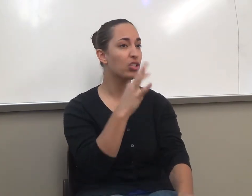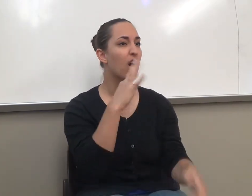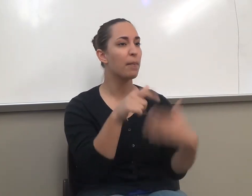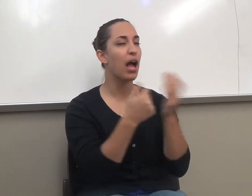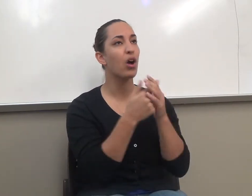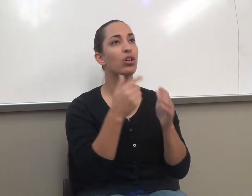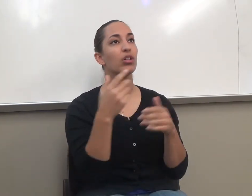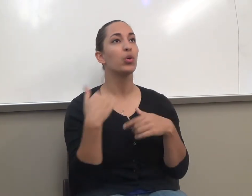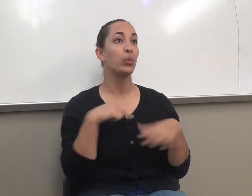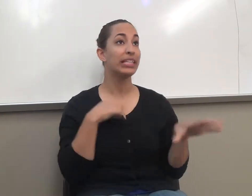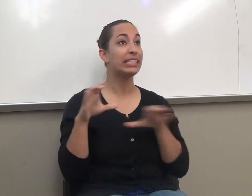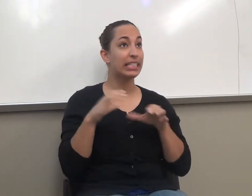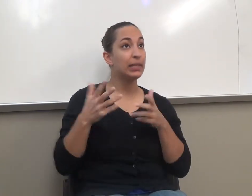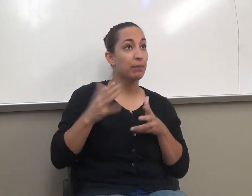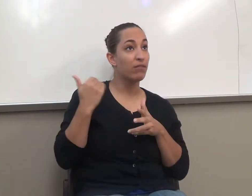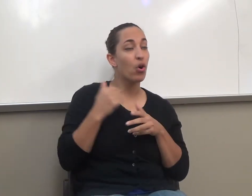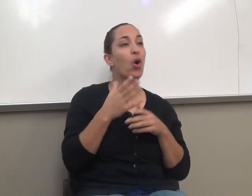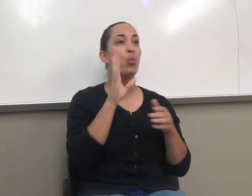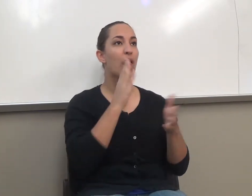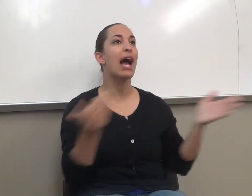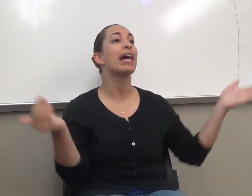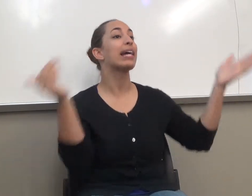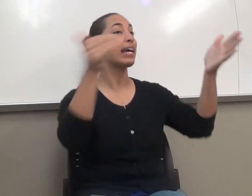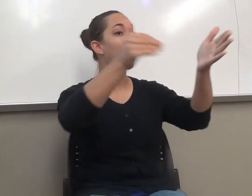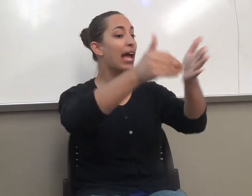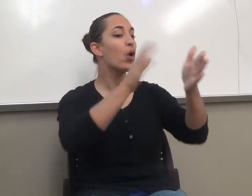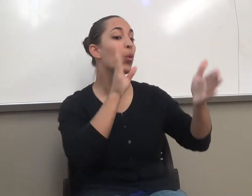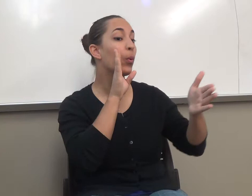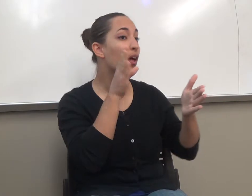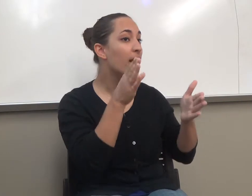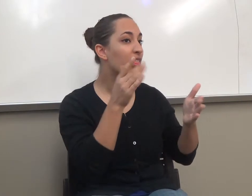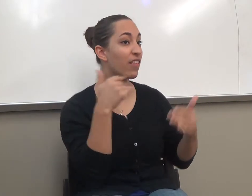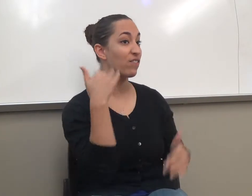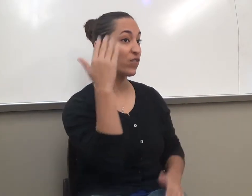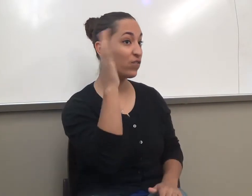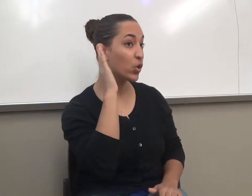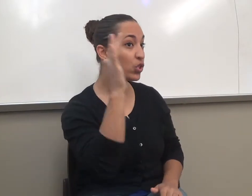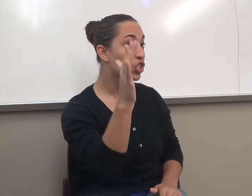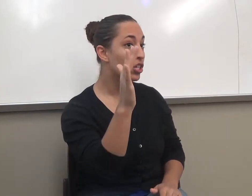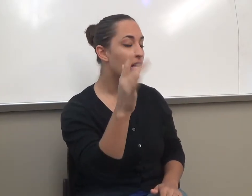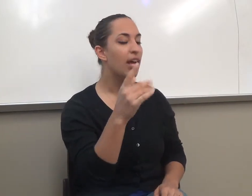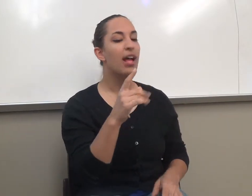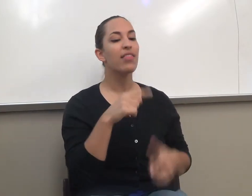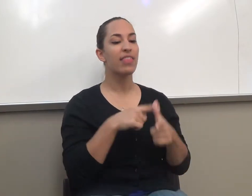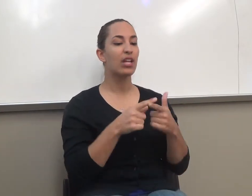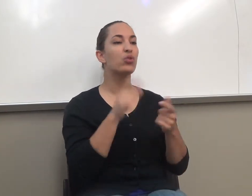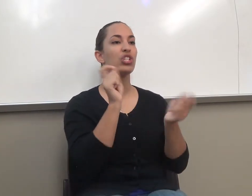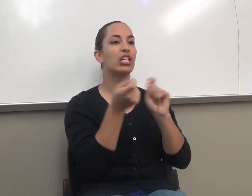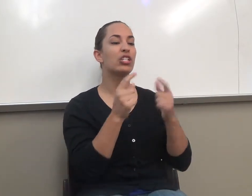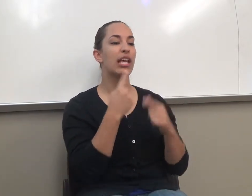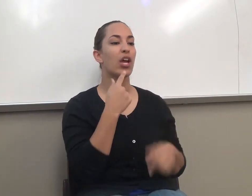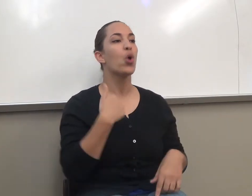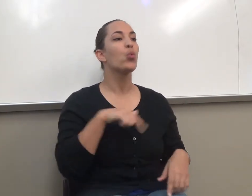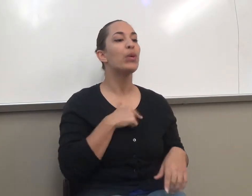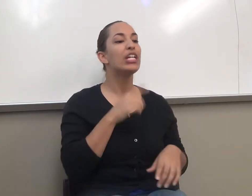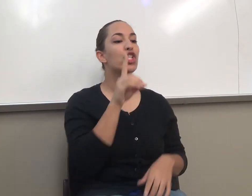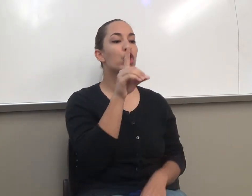we're going to do it again, then we want to change it. Oh, we do this every time. We make this every time,